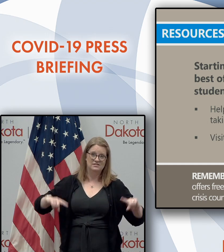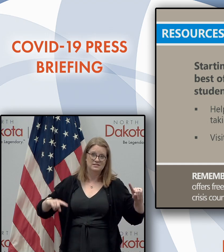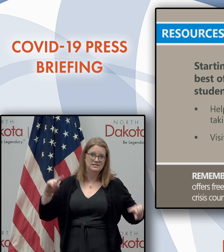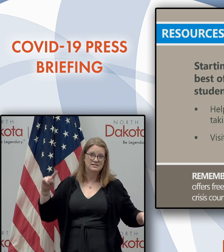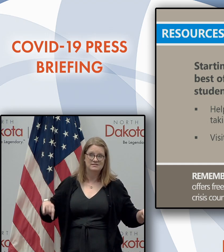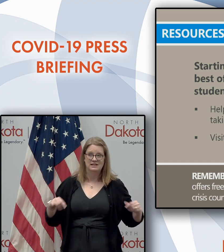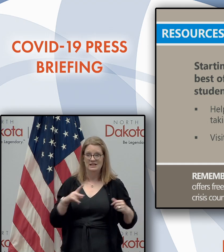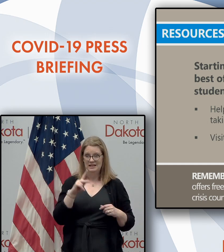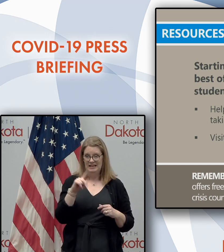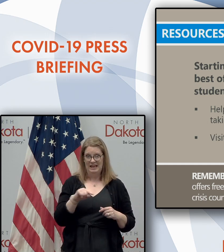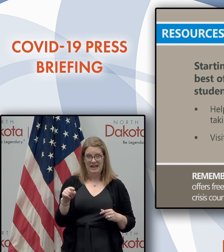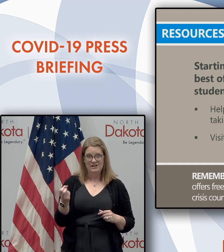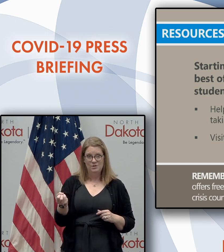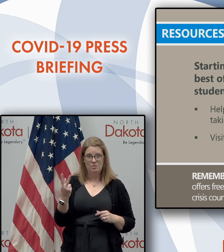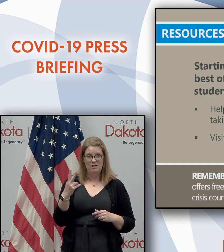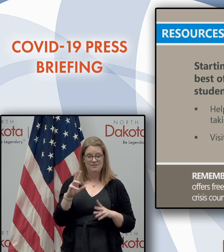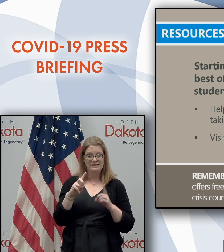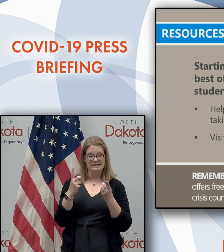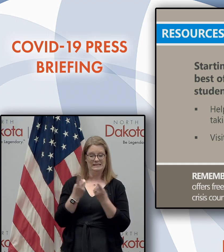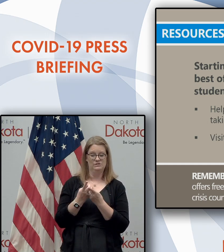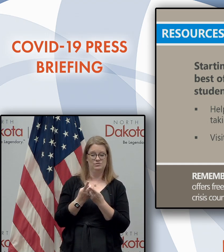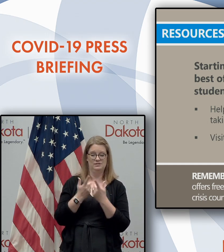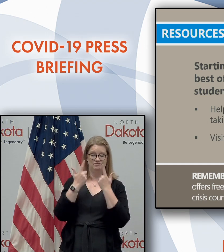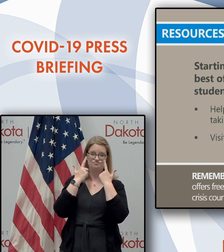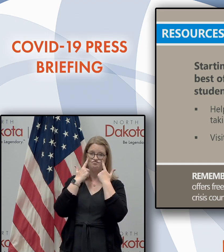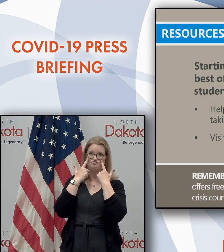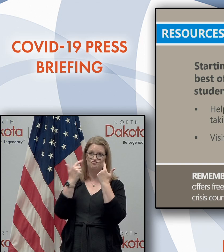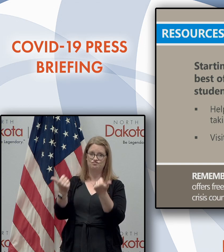at K-12, the districts are